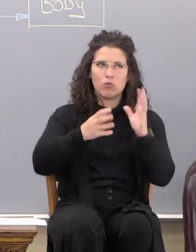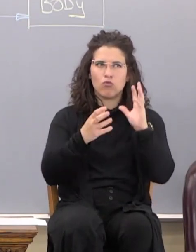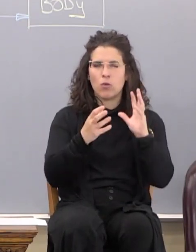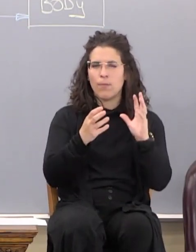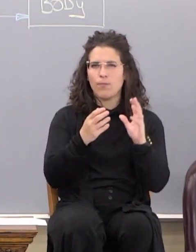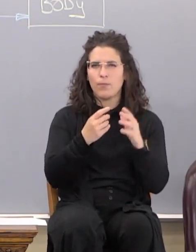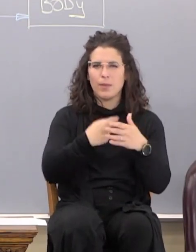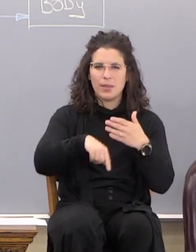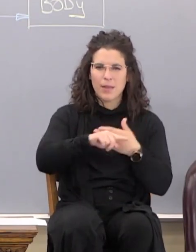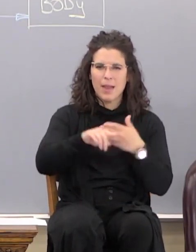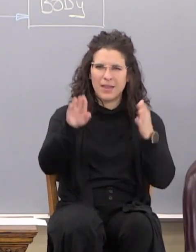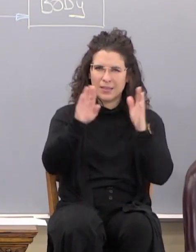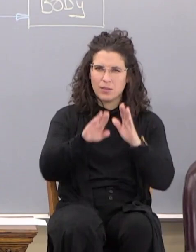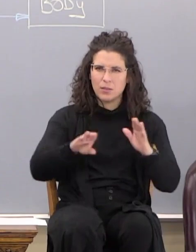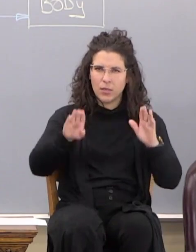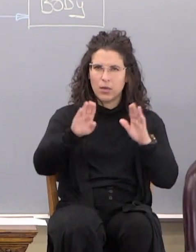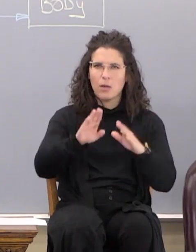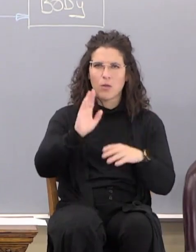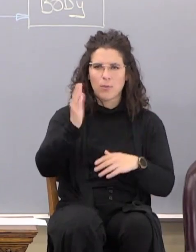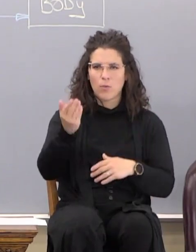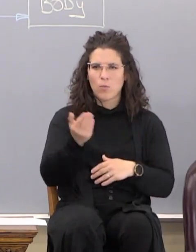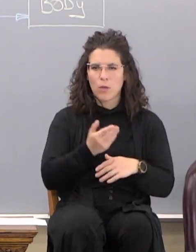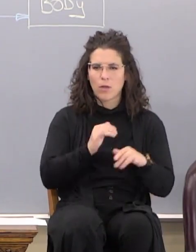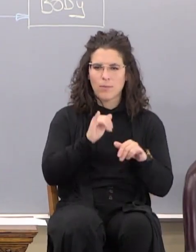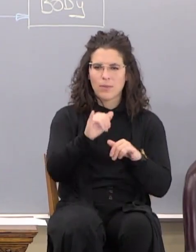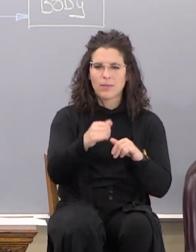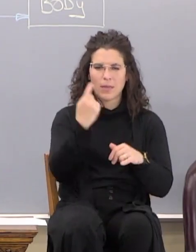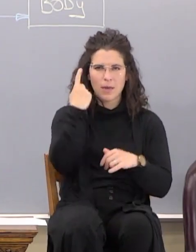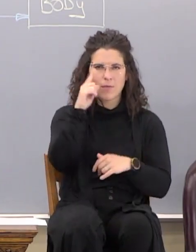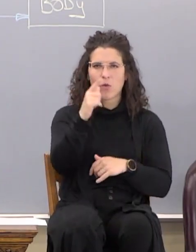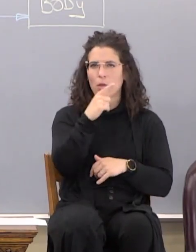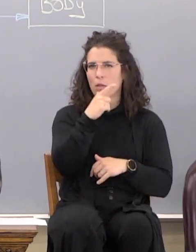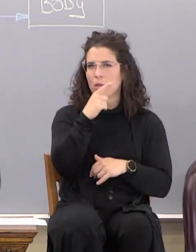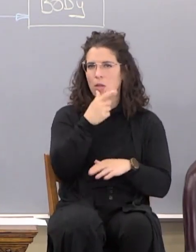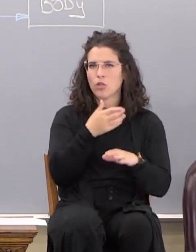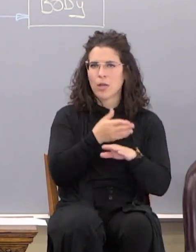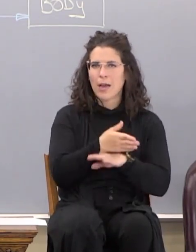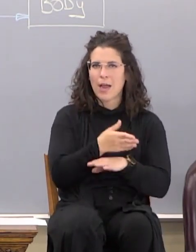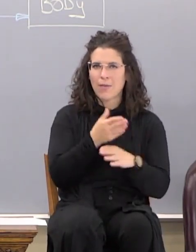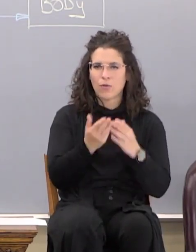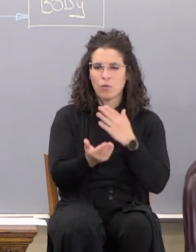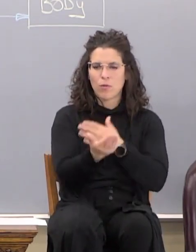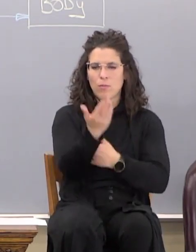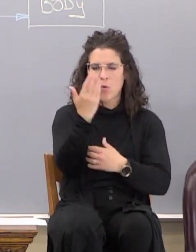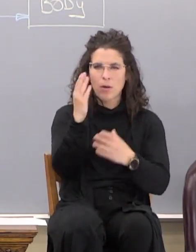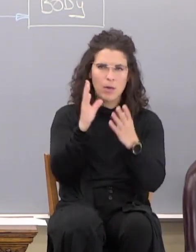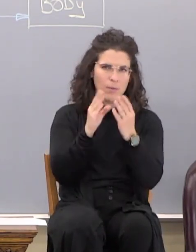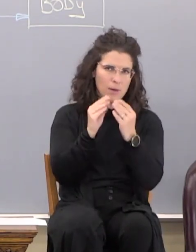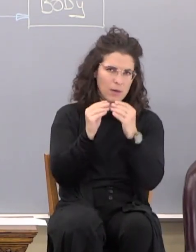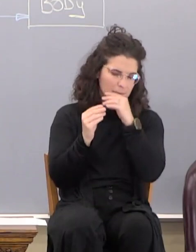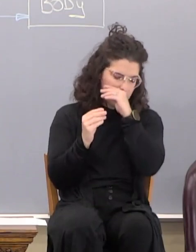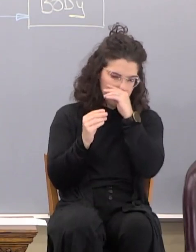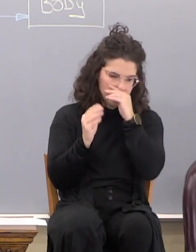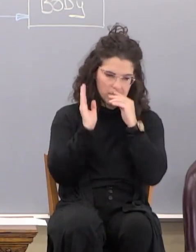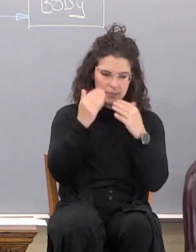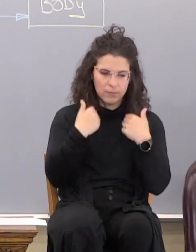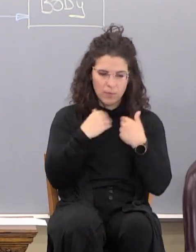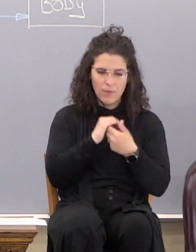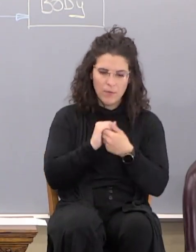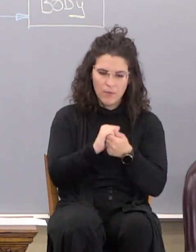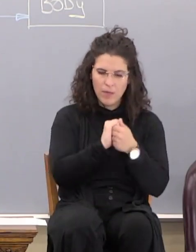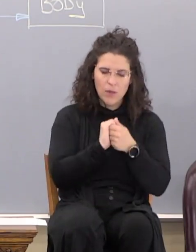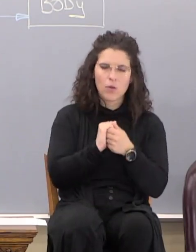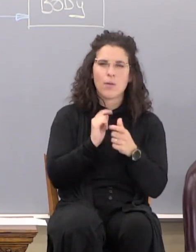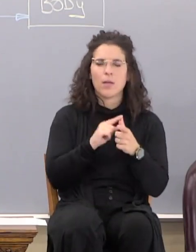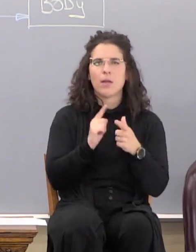And next Sunday, by the way, you'd be welcome to stay for lunch after the morning meeting. So we'll have the fellowship, and then the brothers